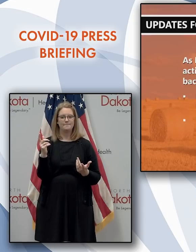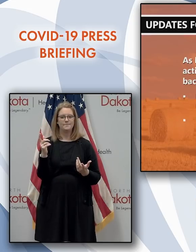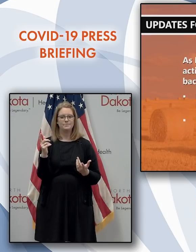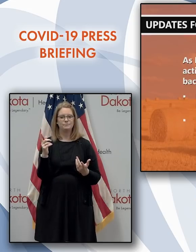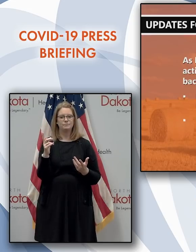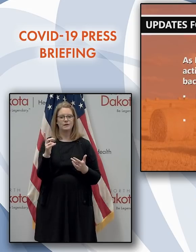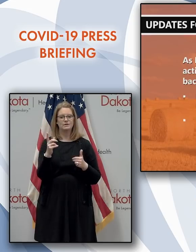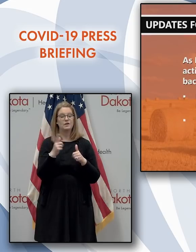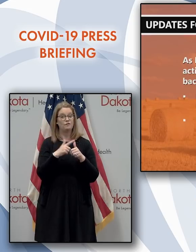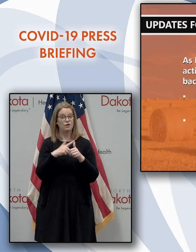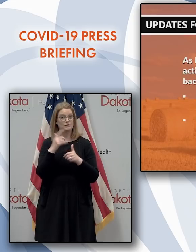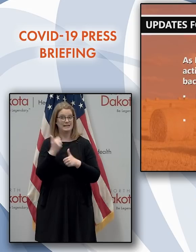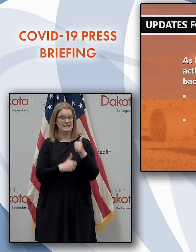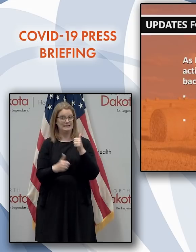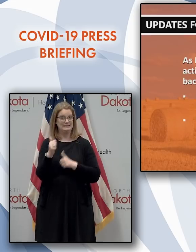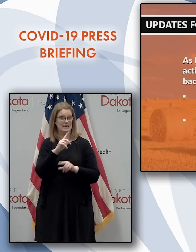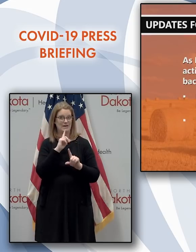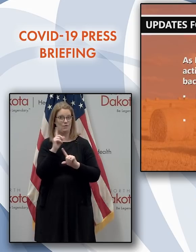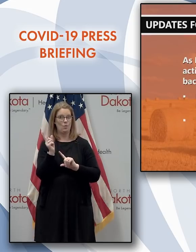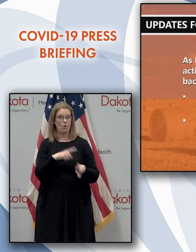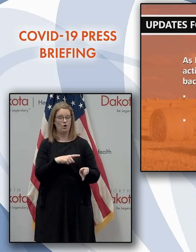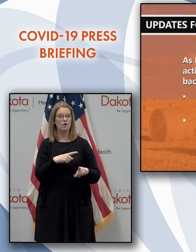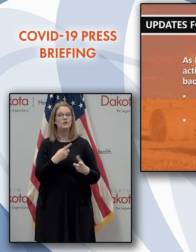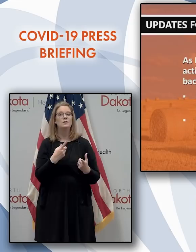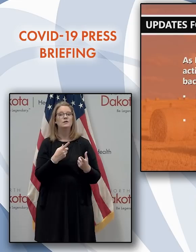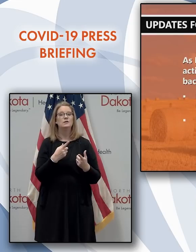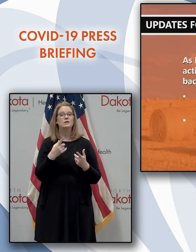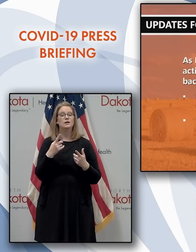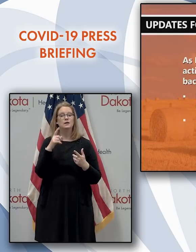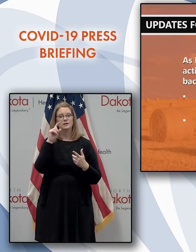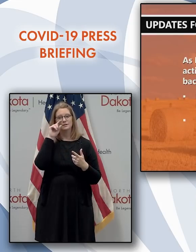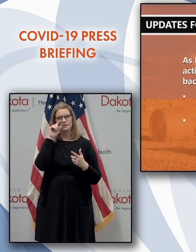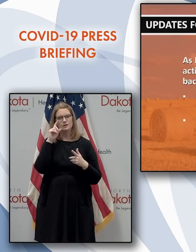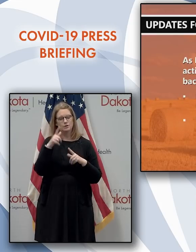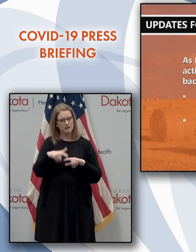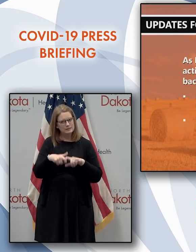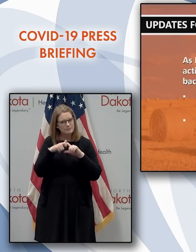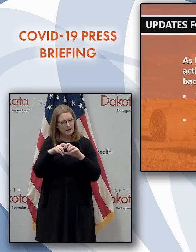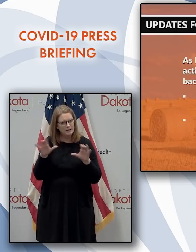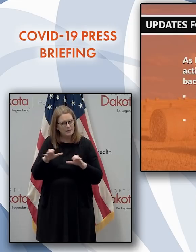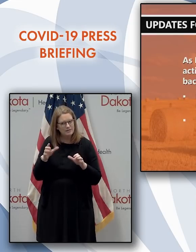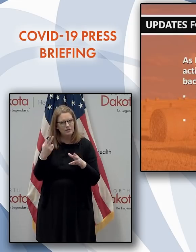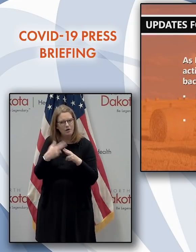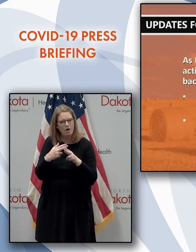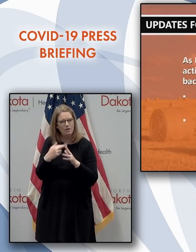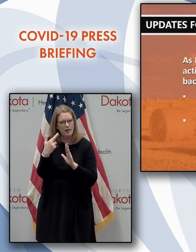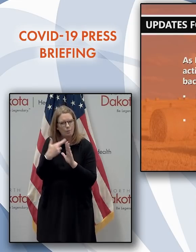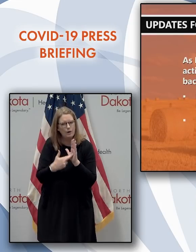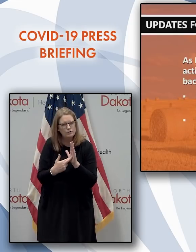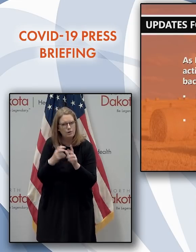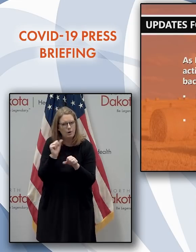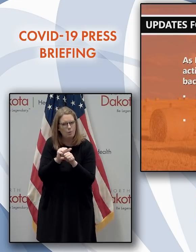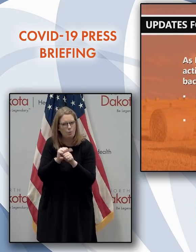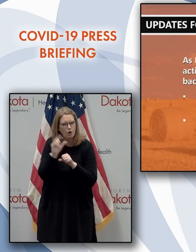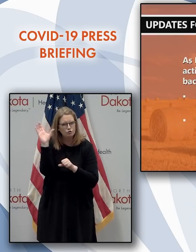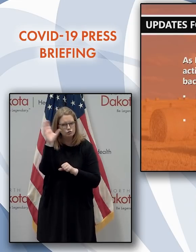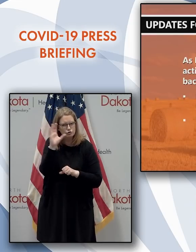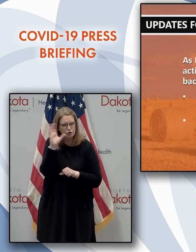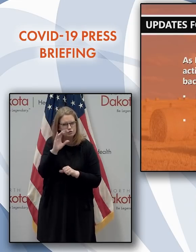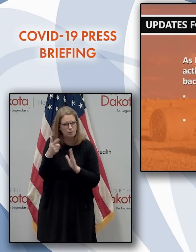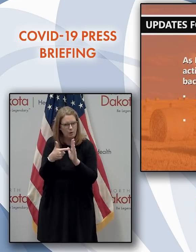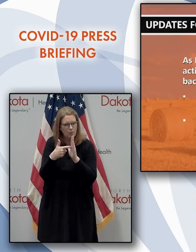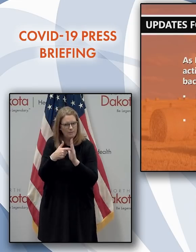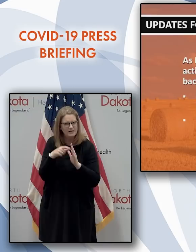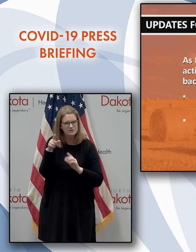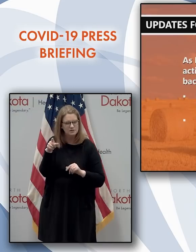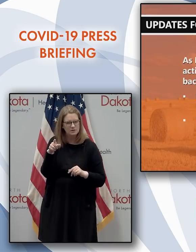that original executive order said that you could suspend an activity called registration and work search requirements for individuals